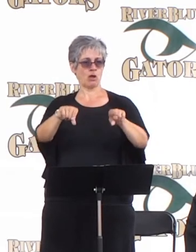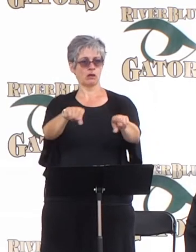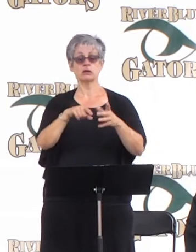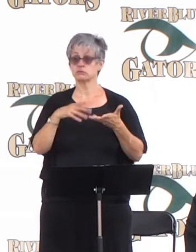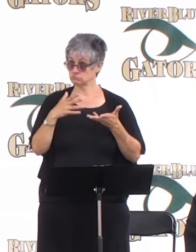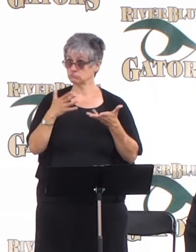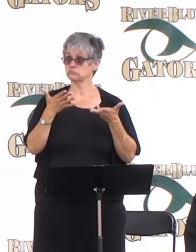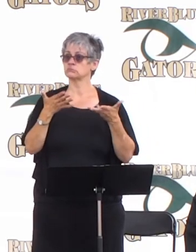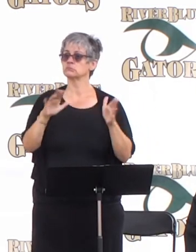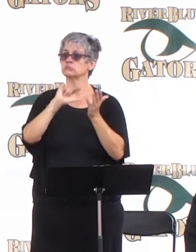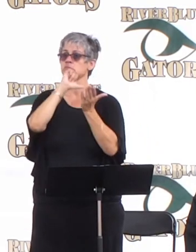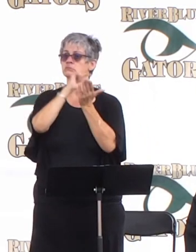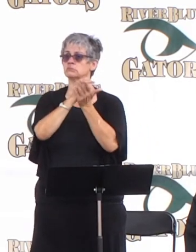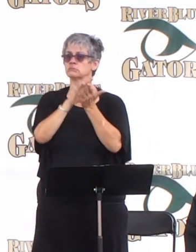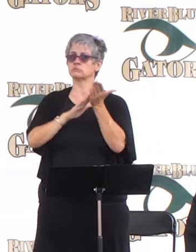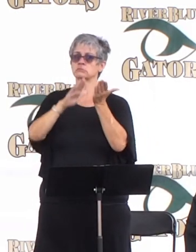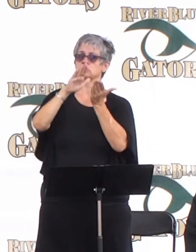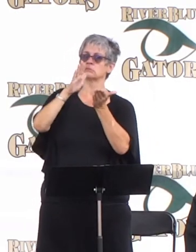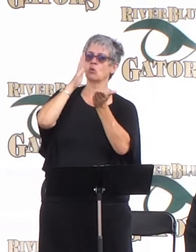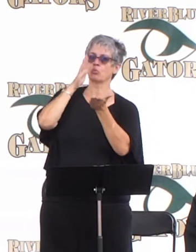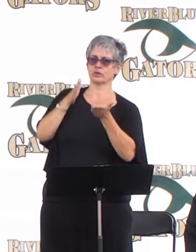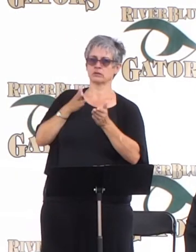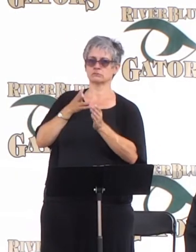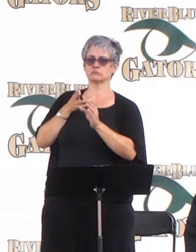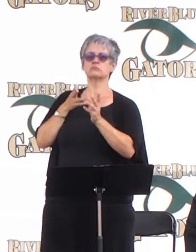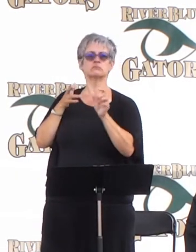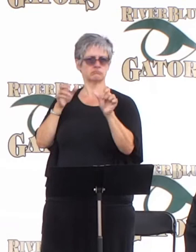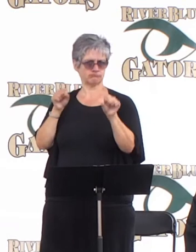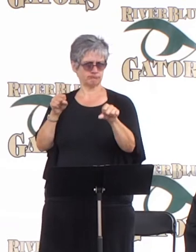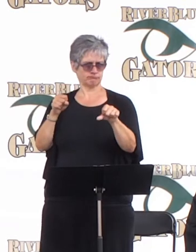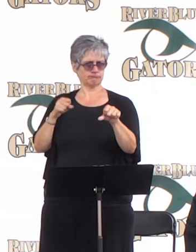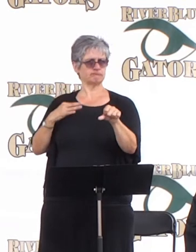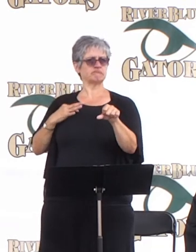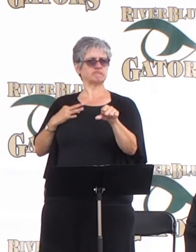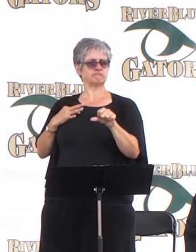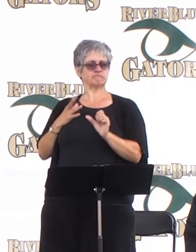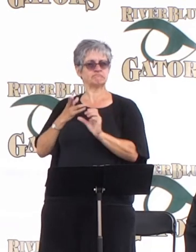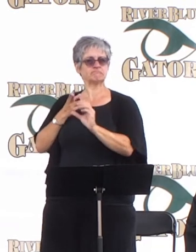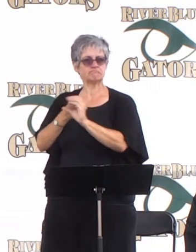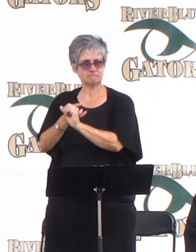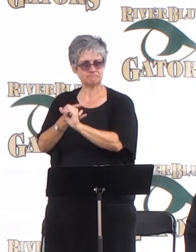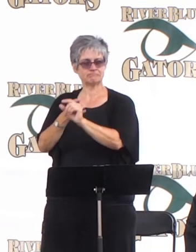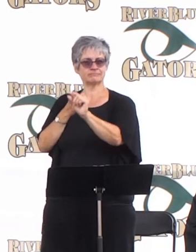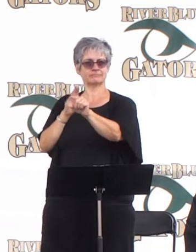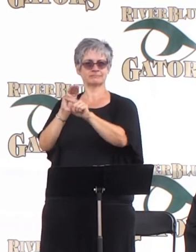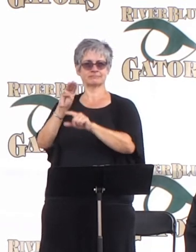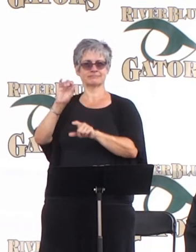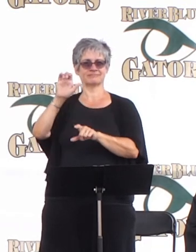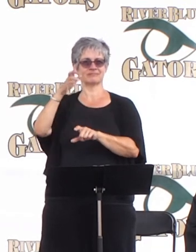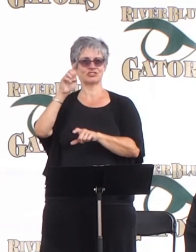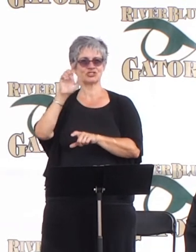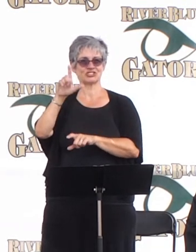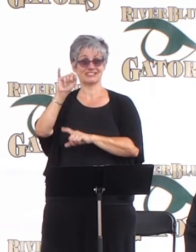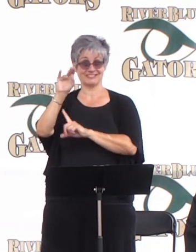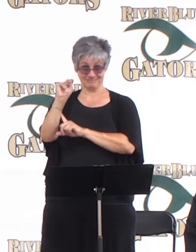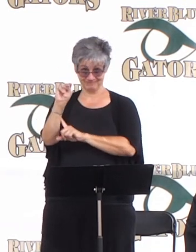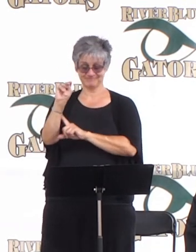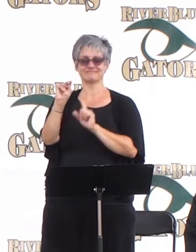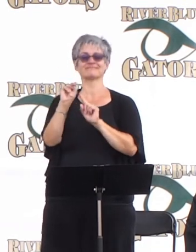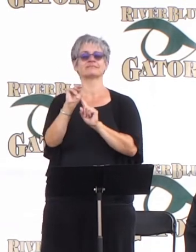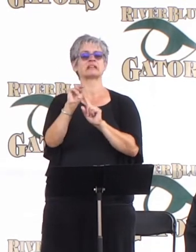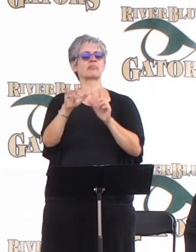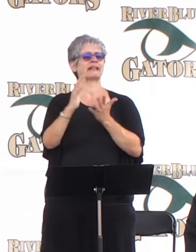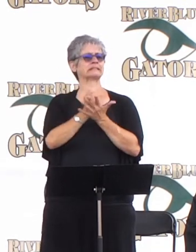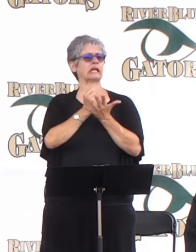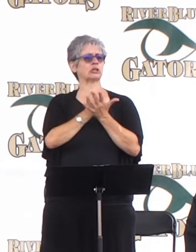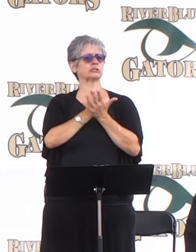strong candidate for full-time employment at Michelin. The scholarship and career opportunity could easily surpass a value